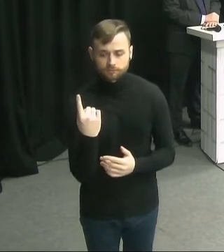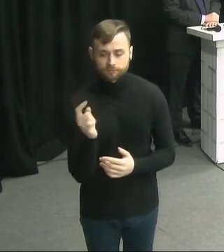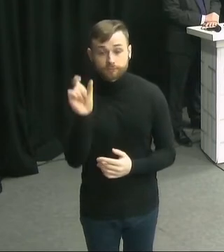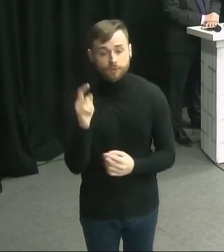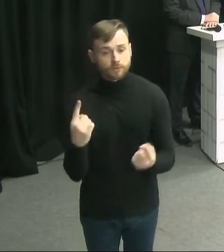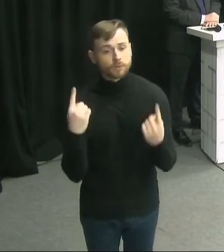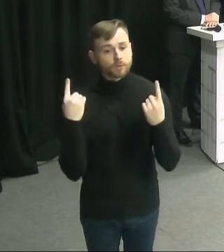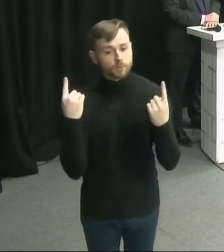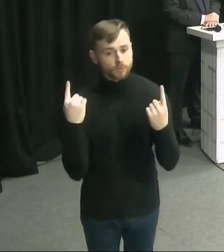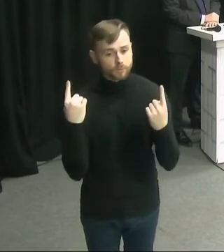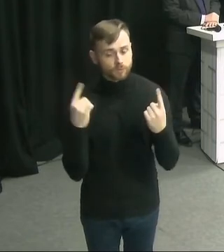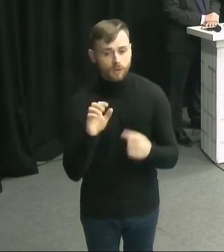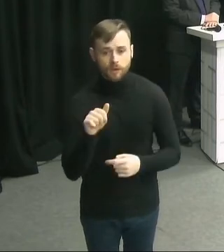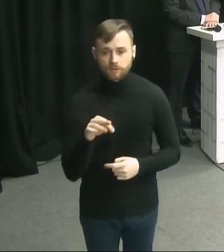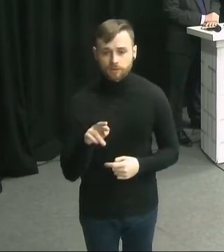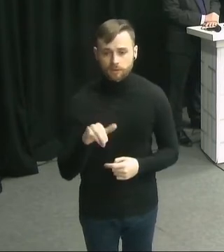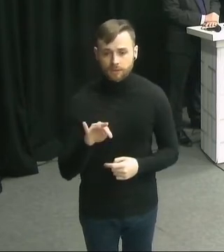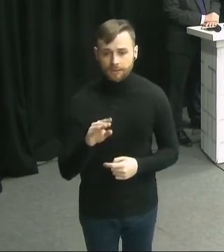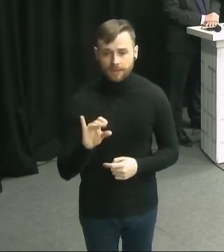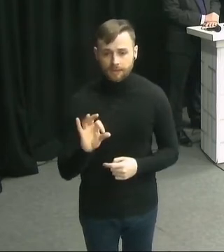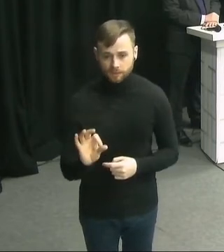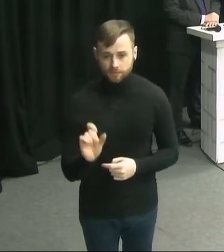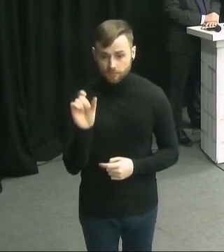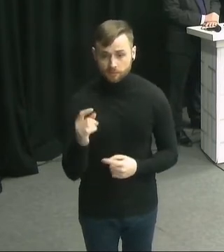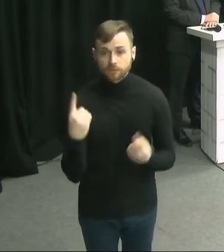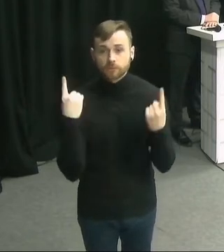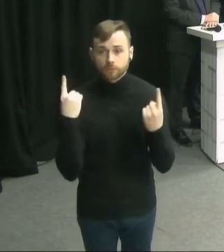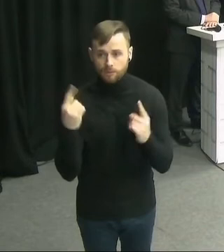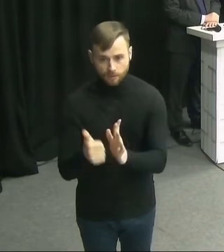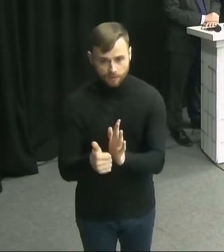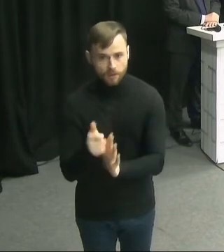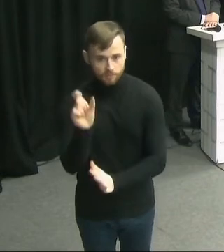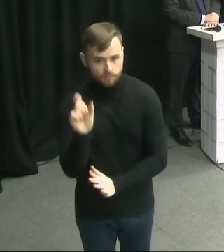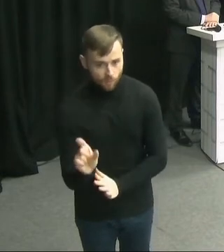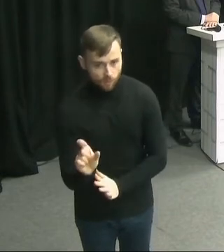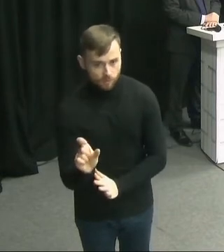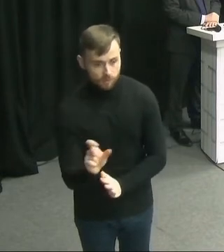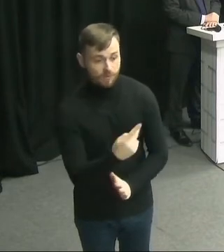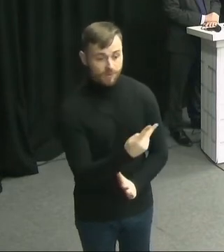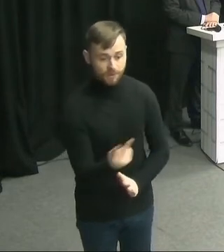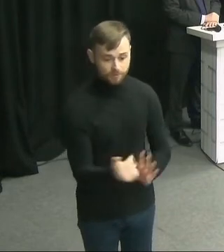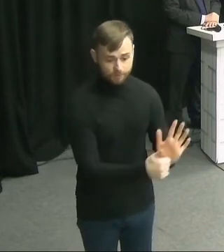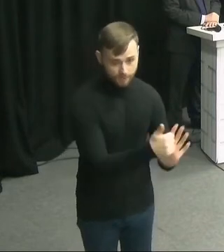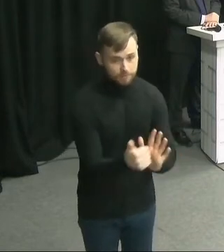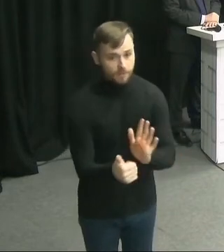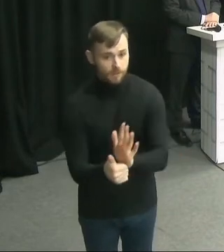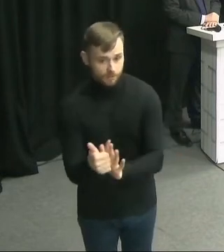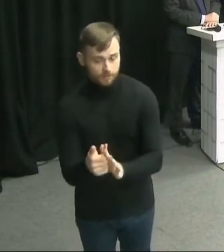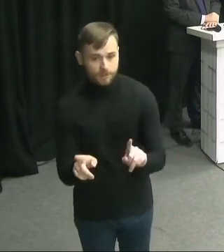as teachers to students and that they develop communication and relations between themselves.